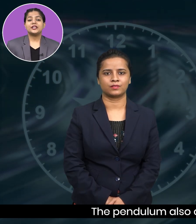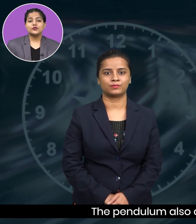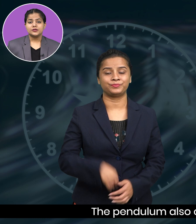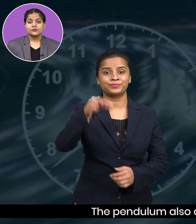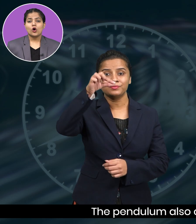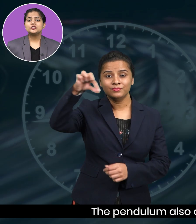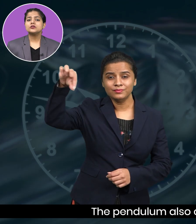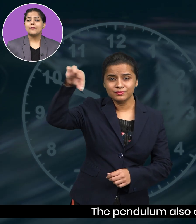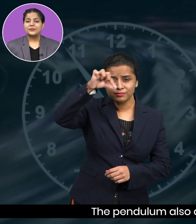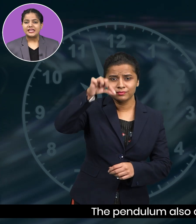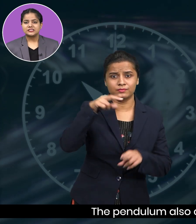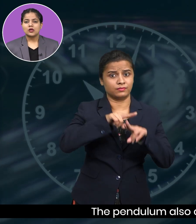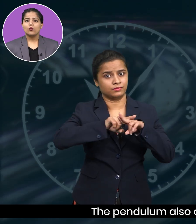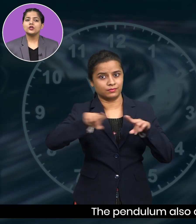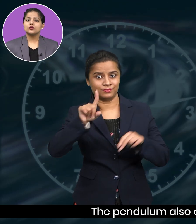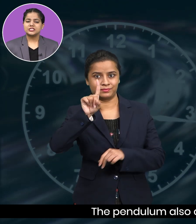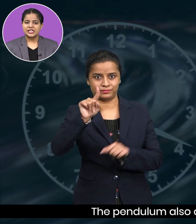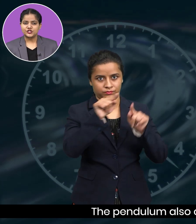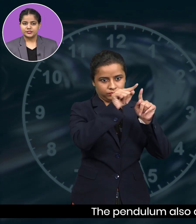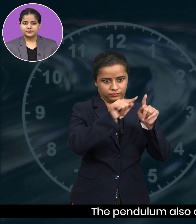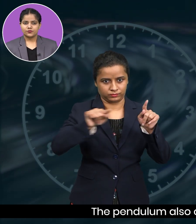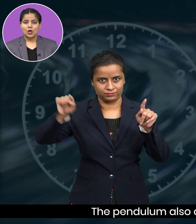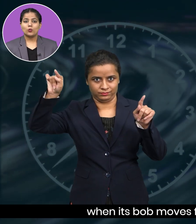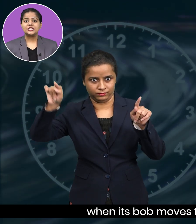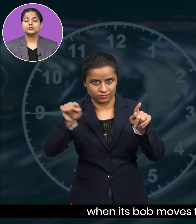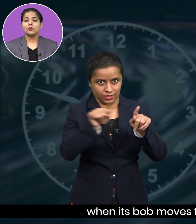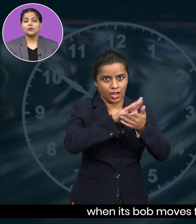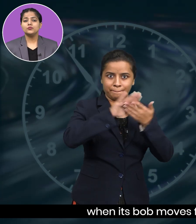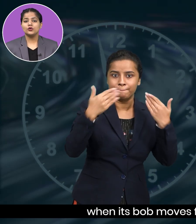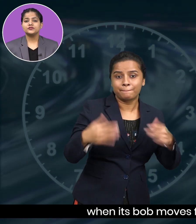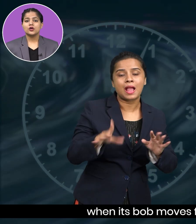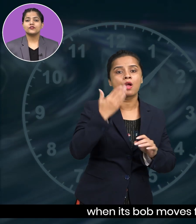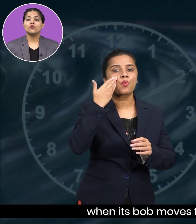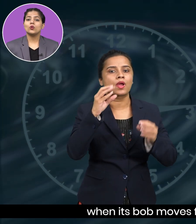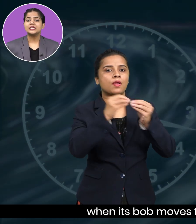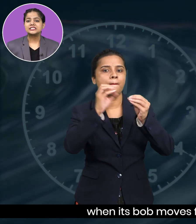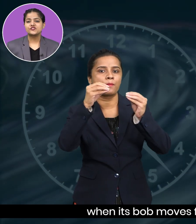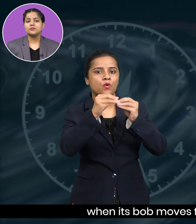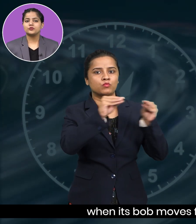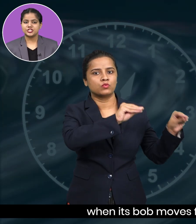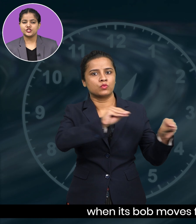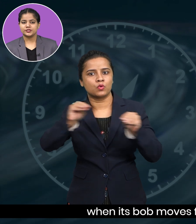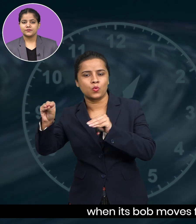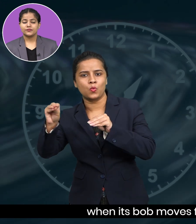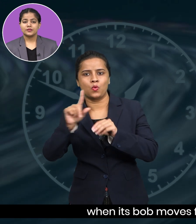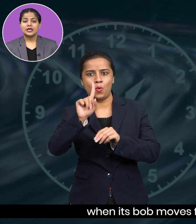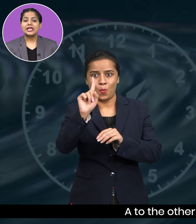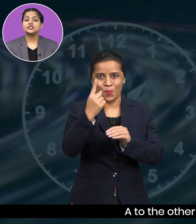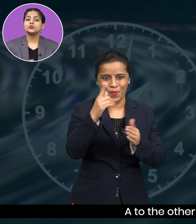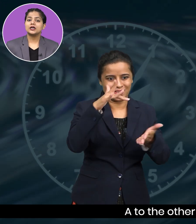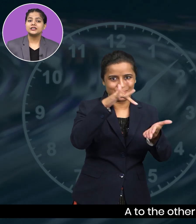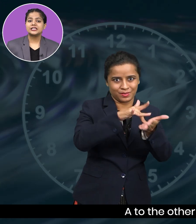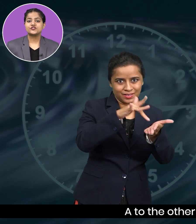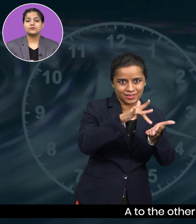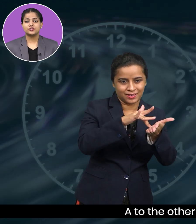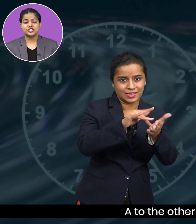The pendulum also completes one oscillation when its bob moves from one extreme position A